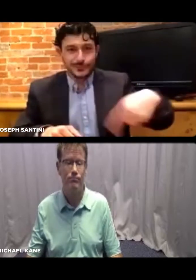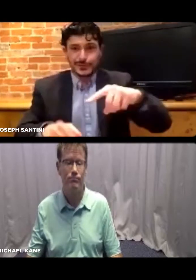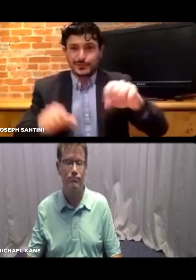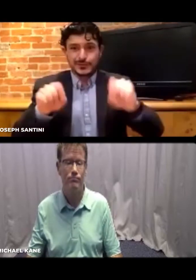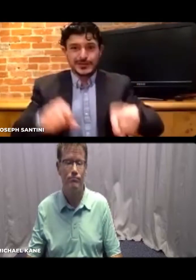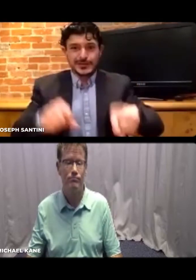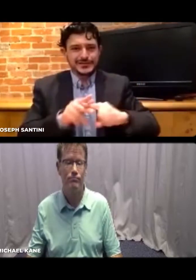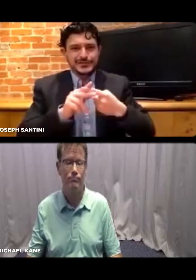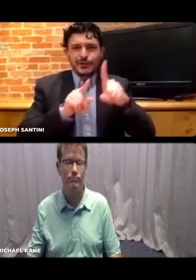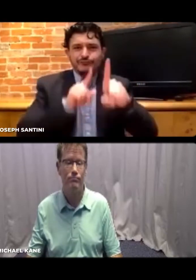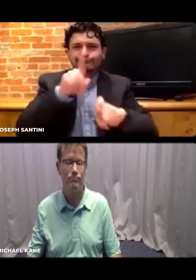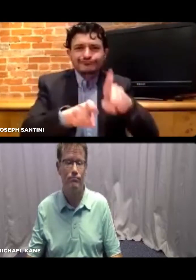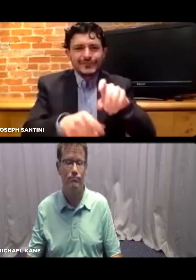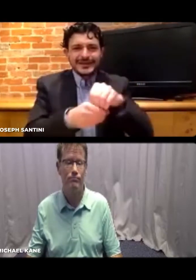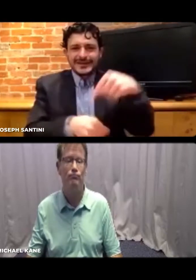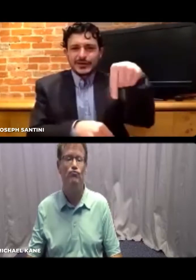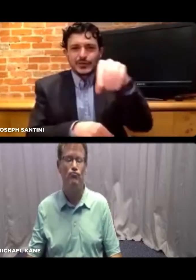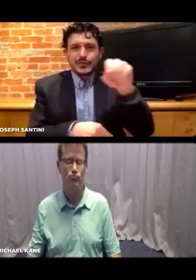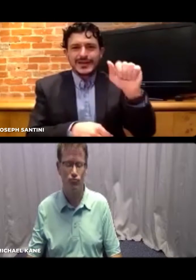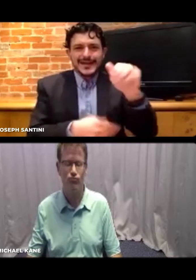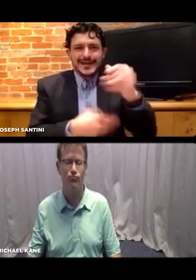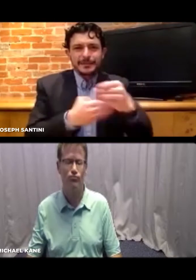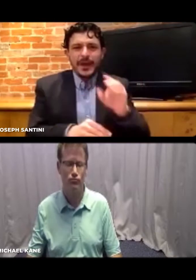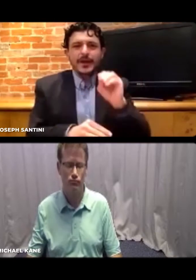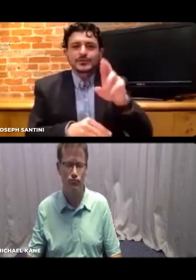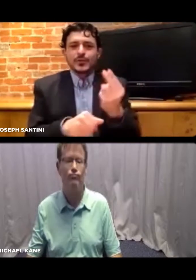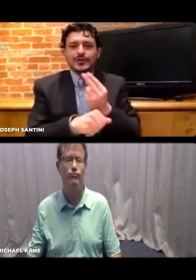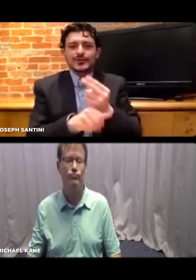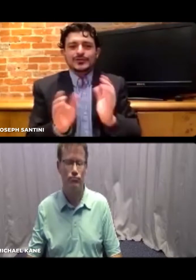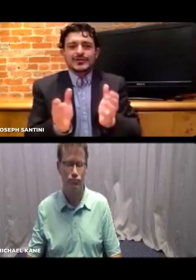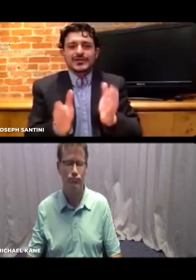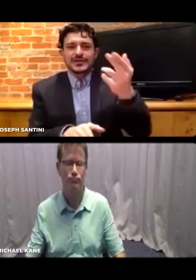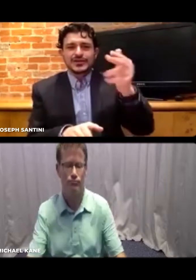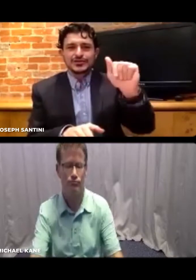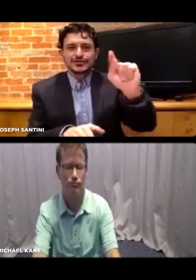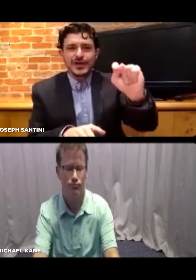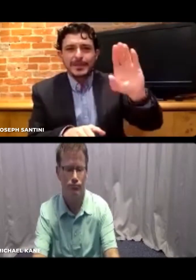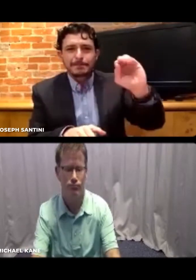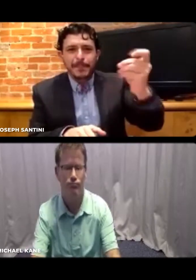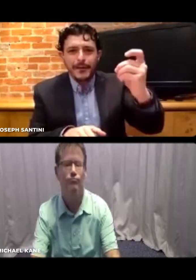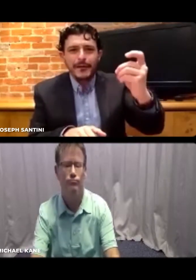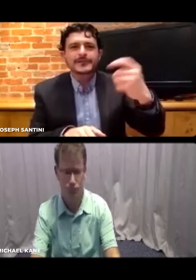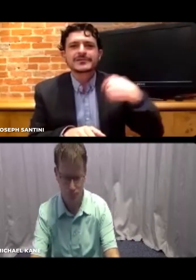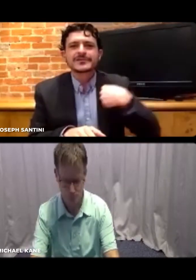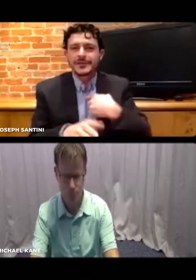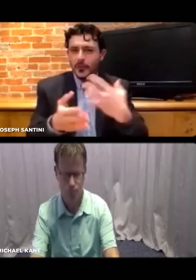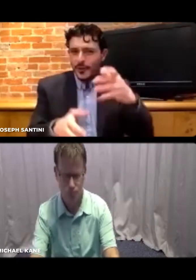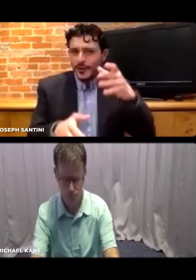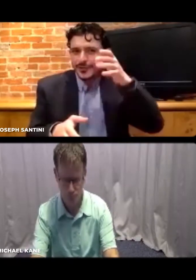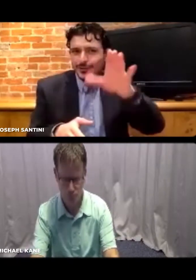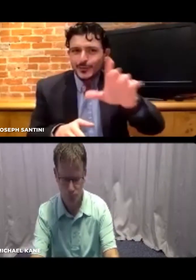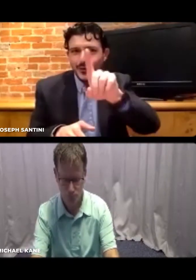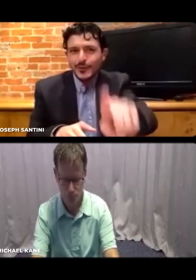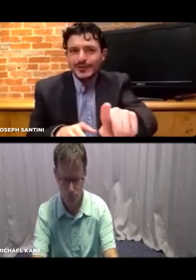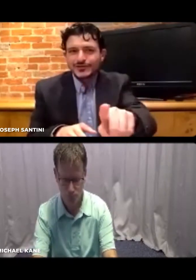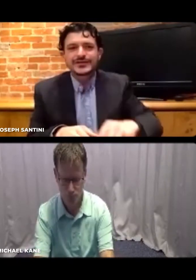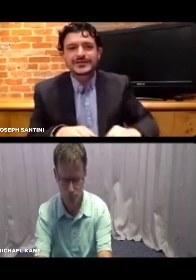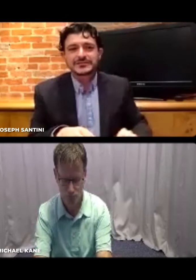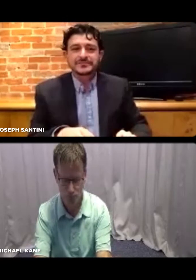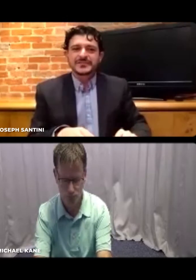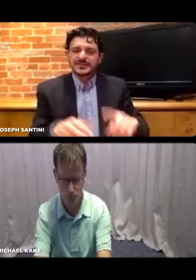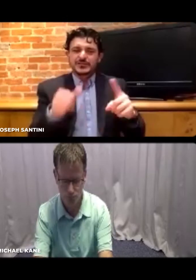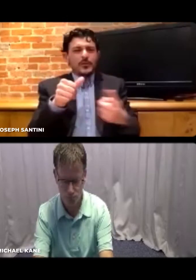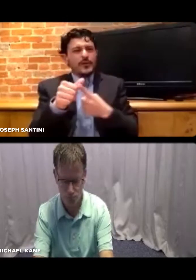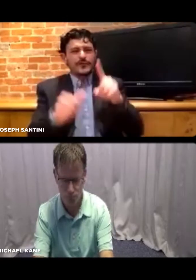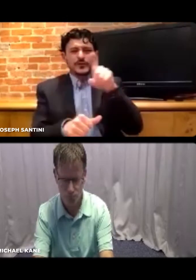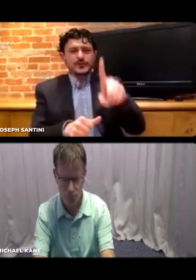the room up to the audience via the Q&A feature. You'll see there's a Q&A chat box because we do also want to hear from you and know what your